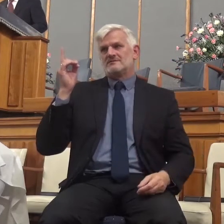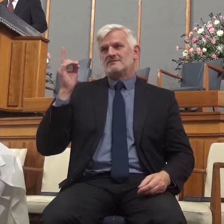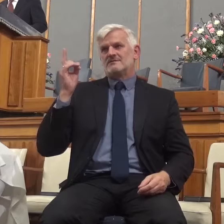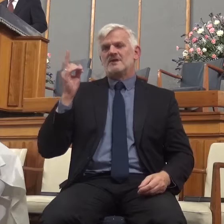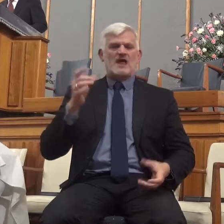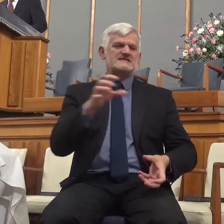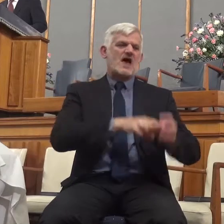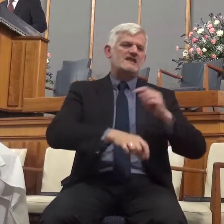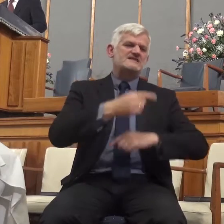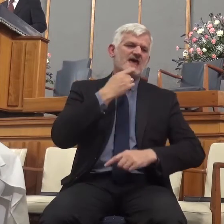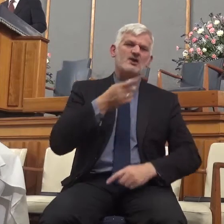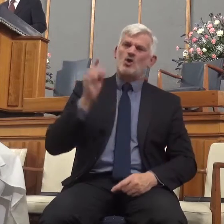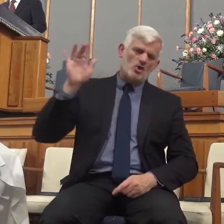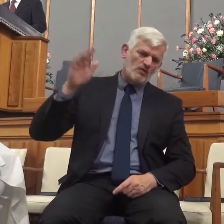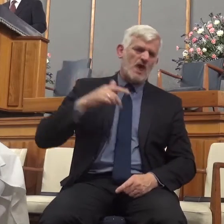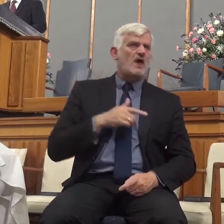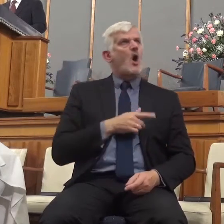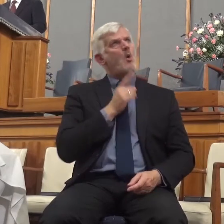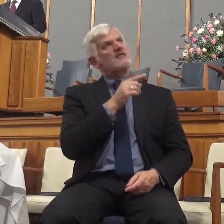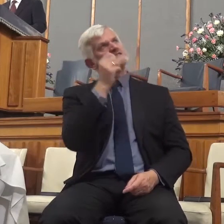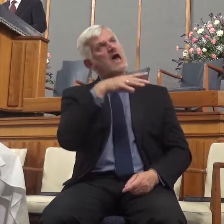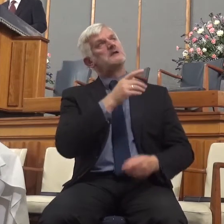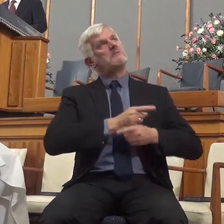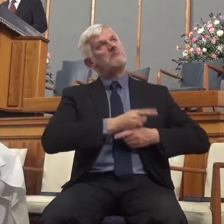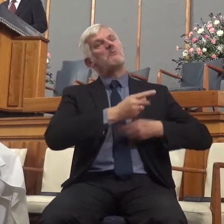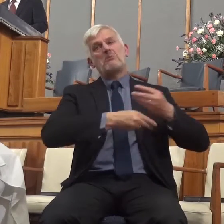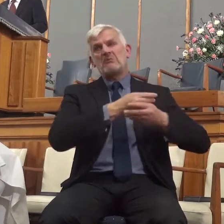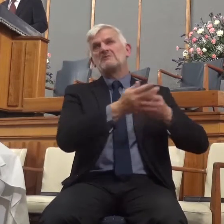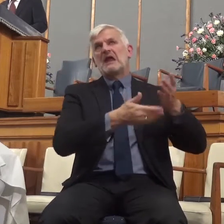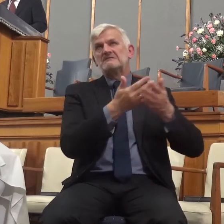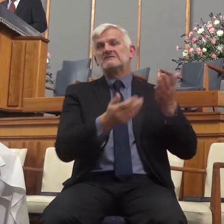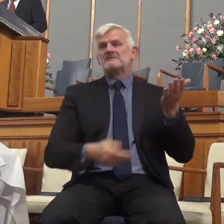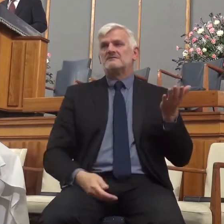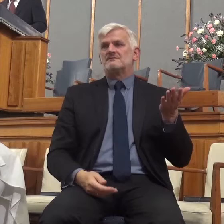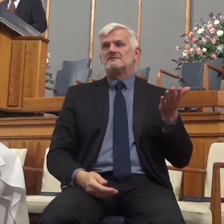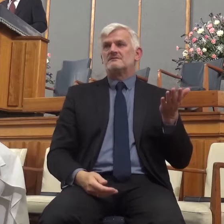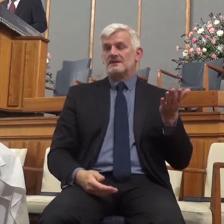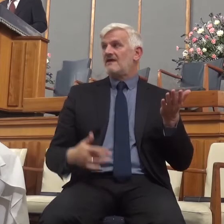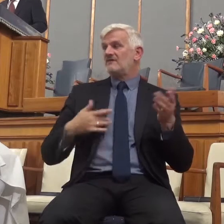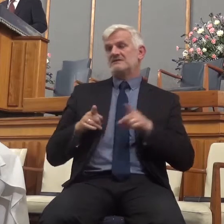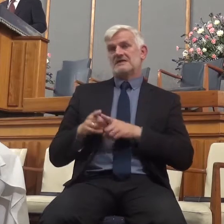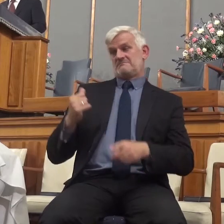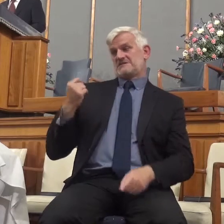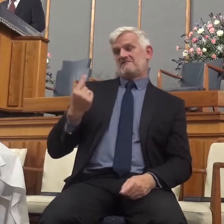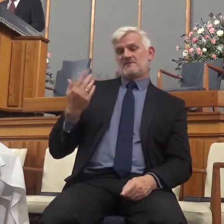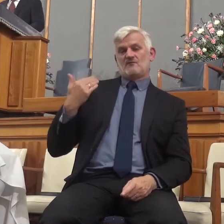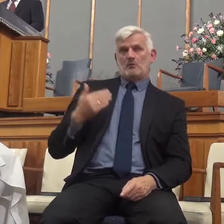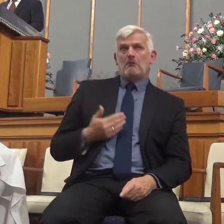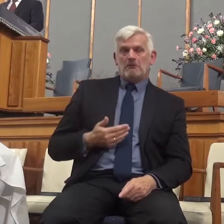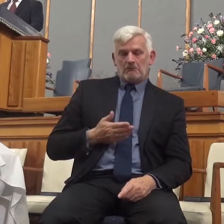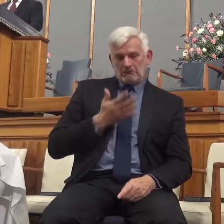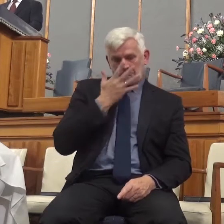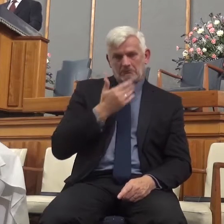God. I did that once. How pitiful, how sad. And we fire off